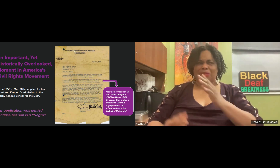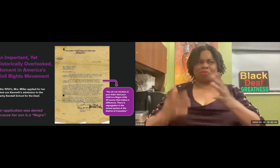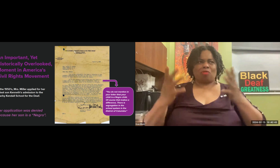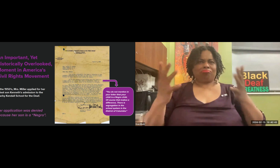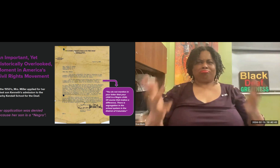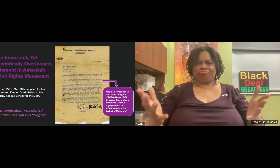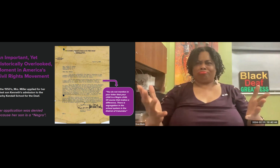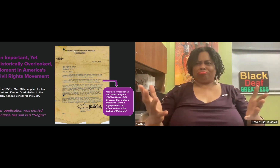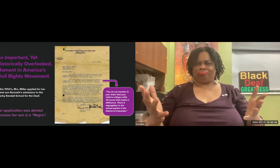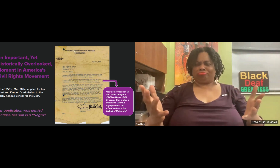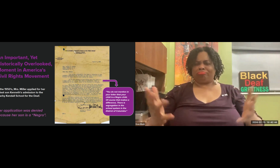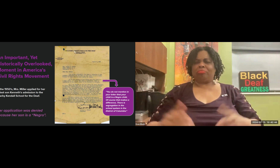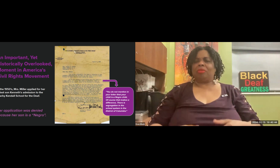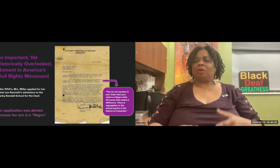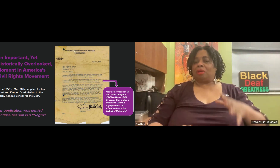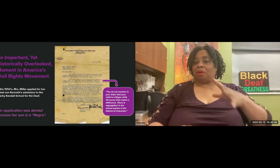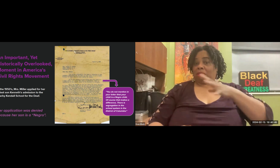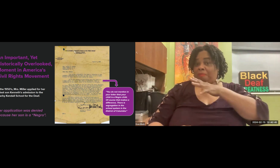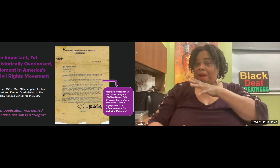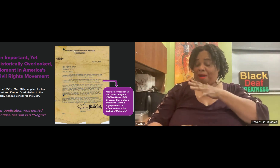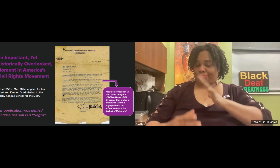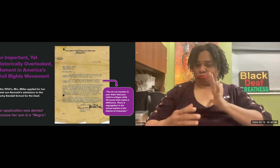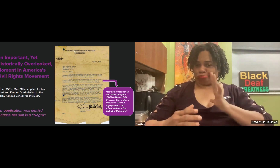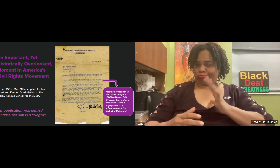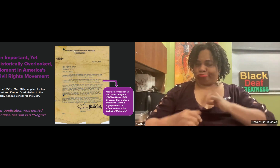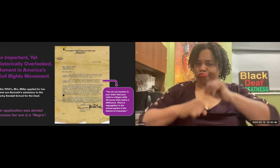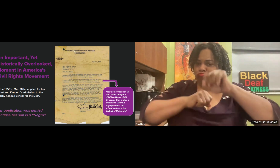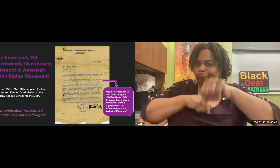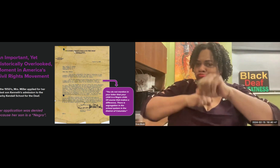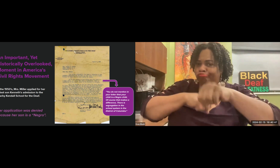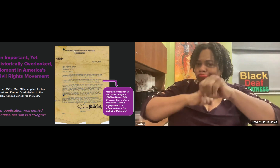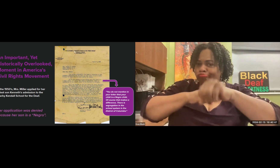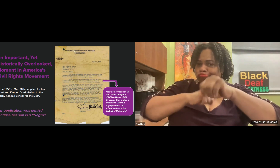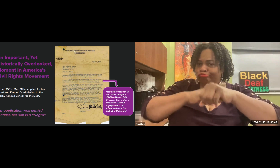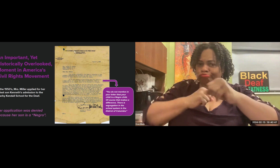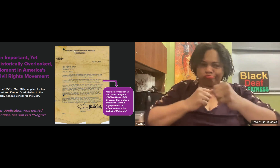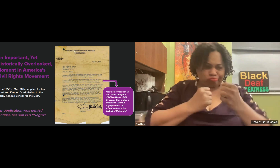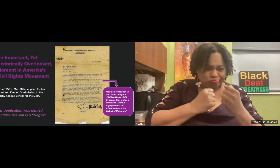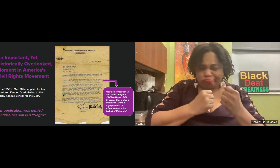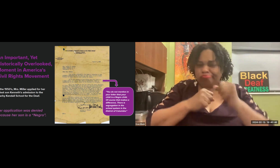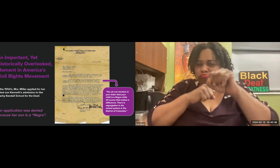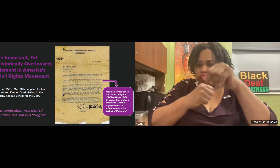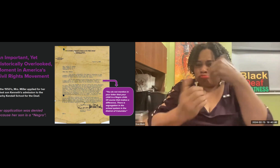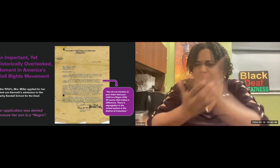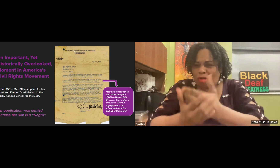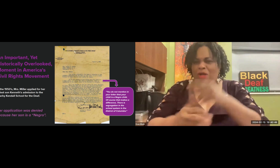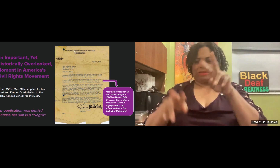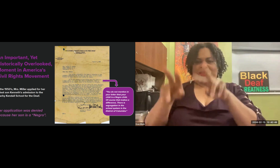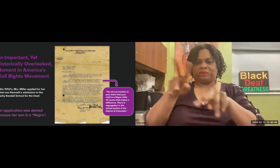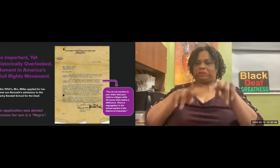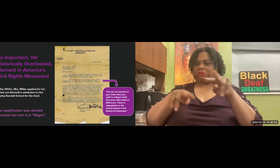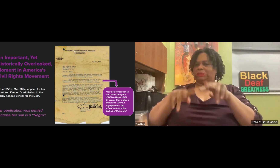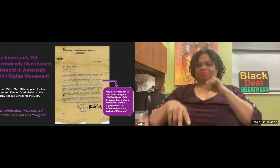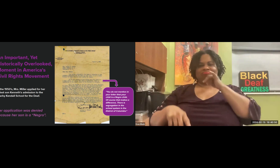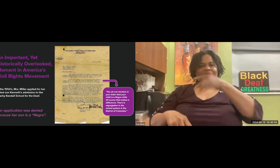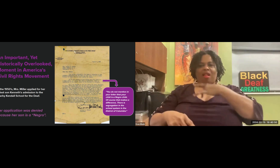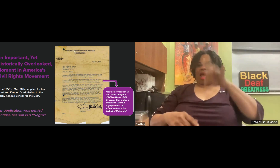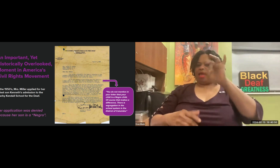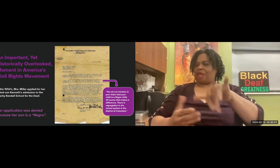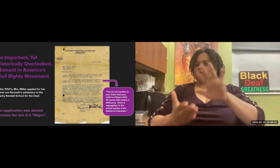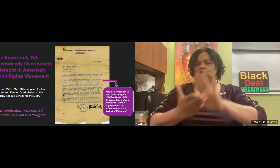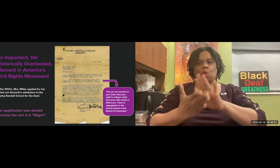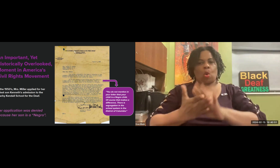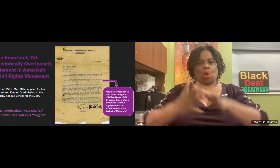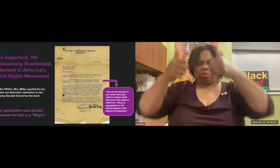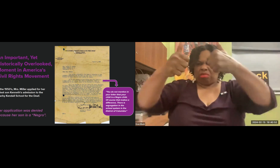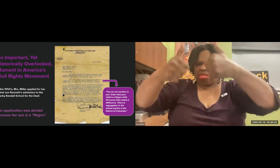went up to Overly, Maryland to look at that school. So they got in their